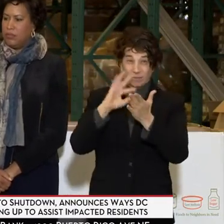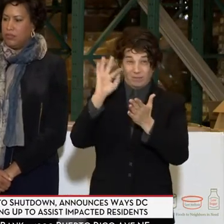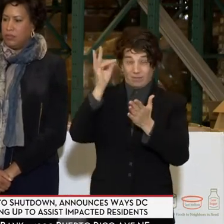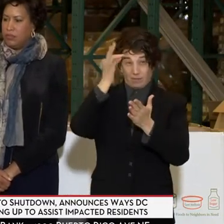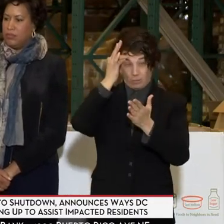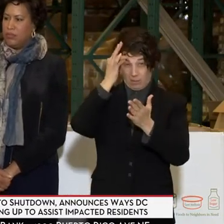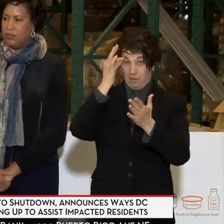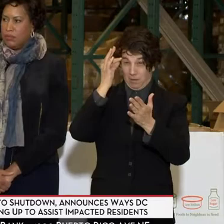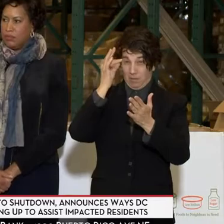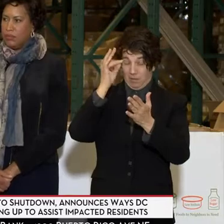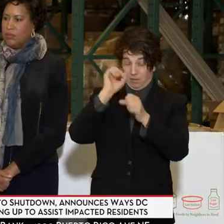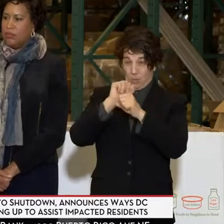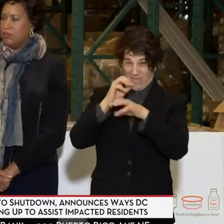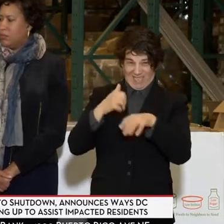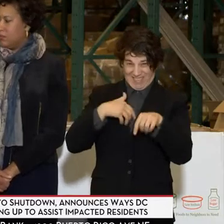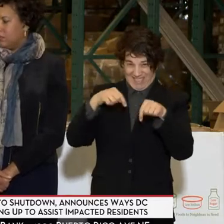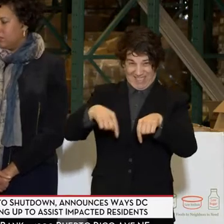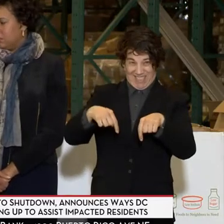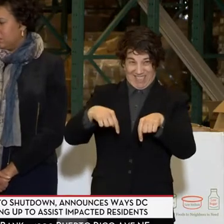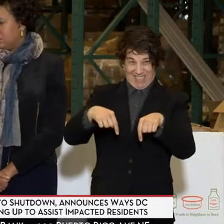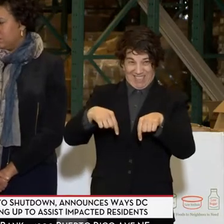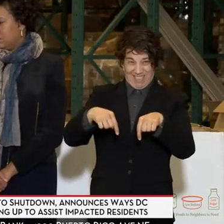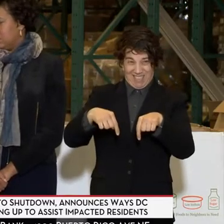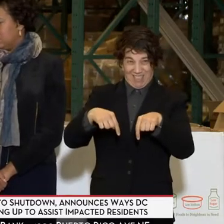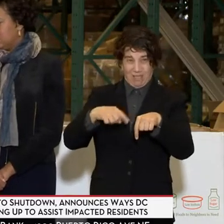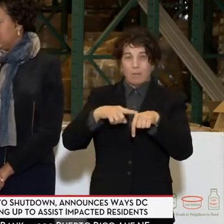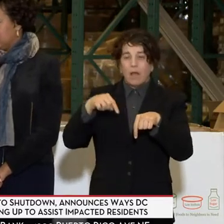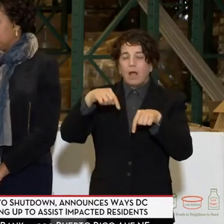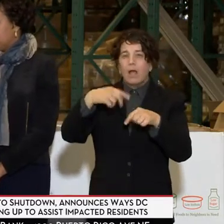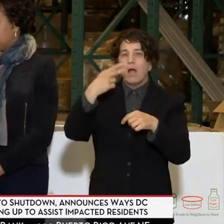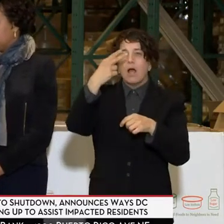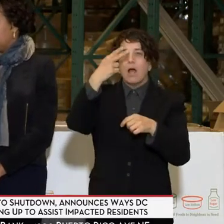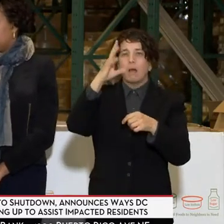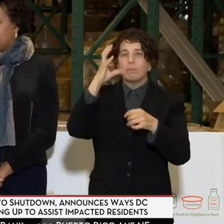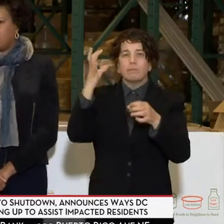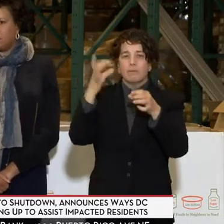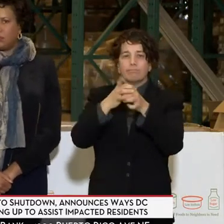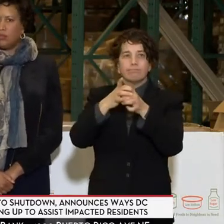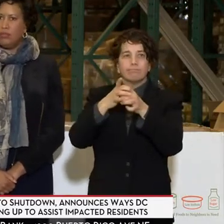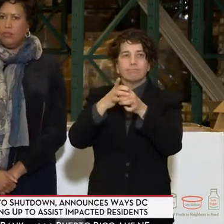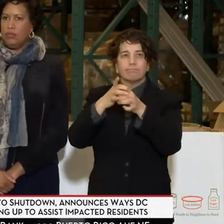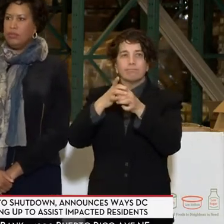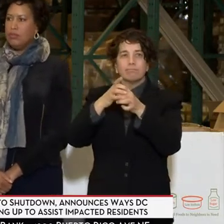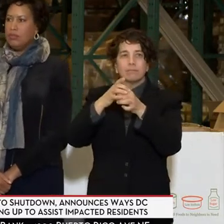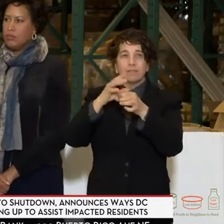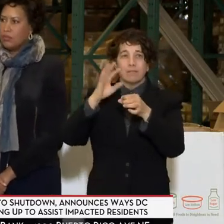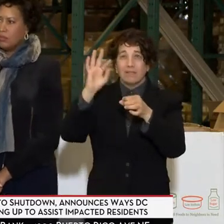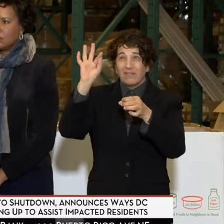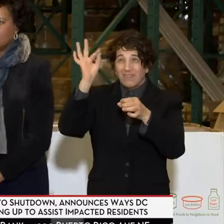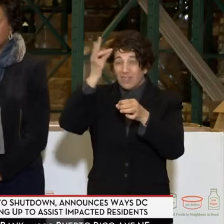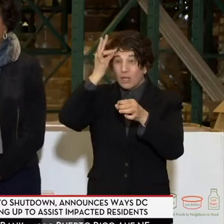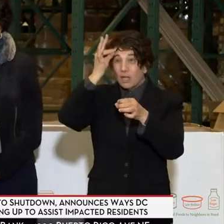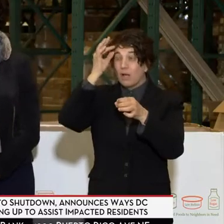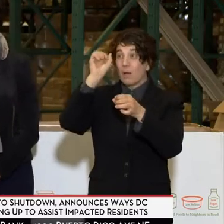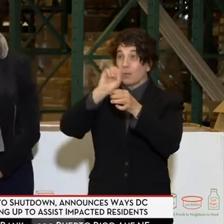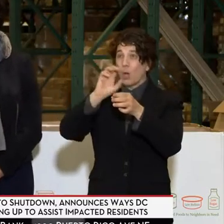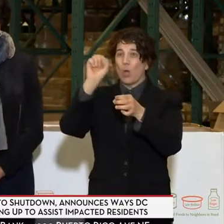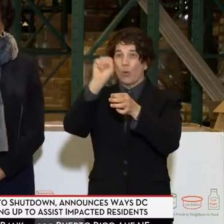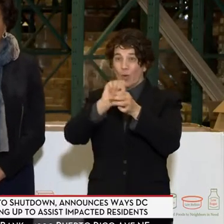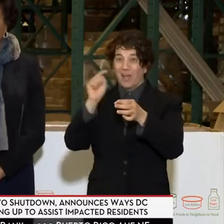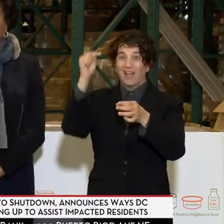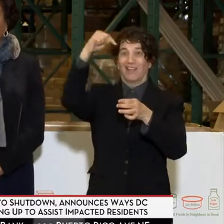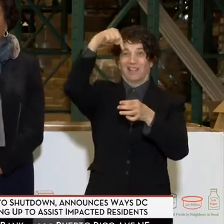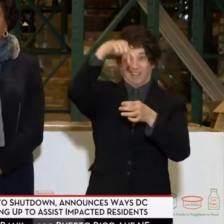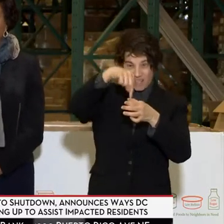but this is the hub where so many federal employees work. Mayor has spoken about